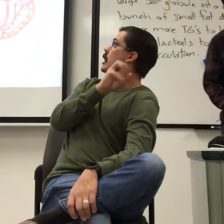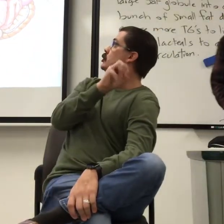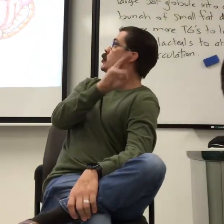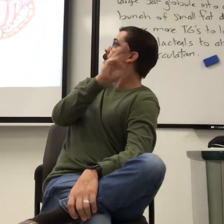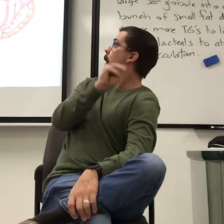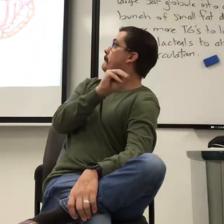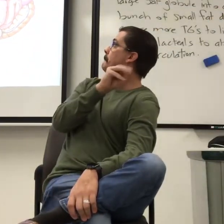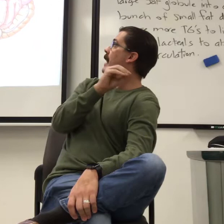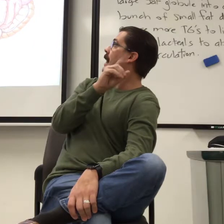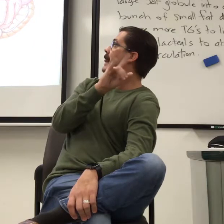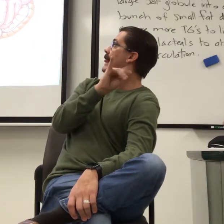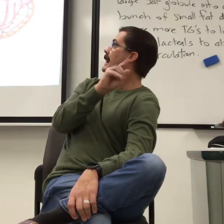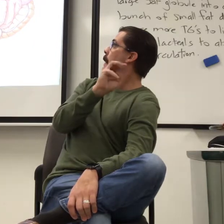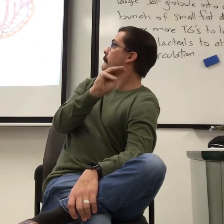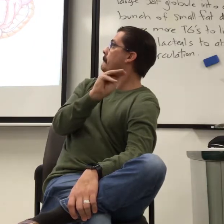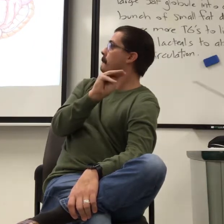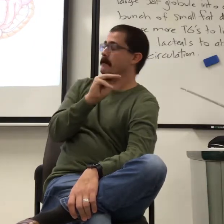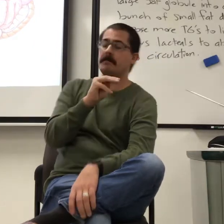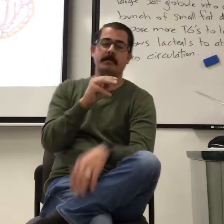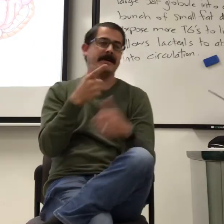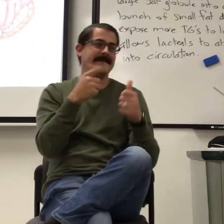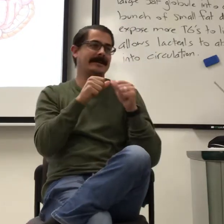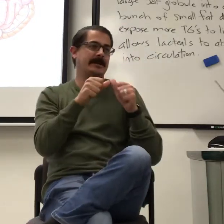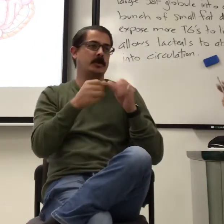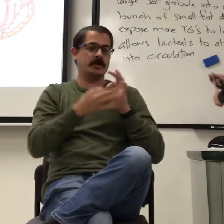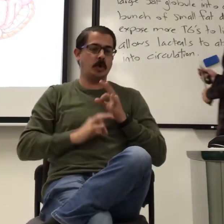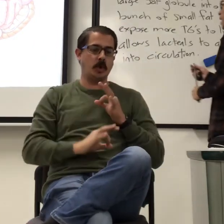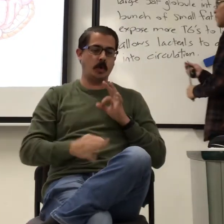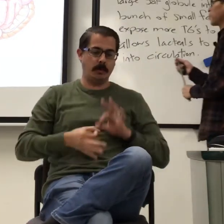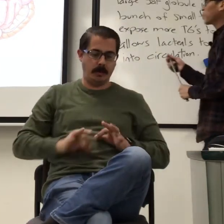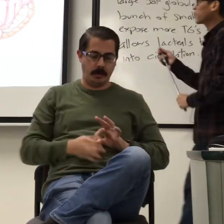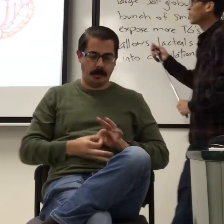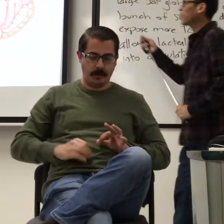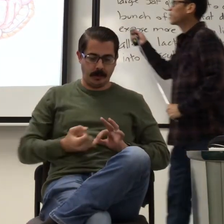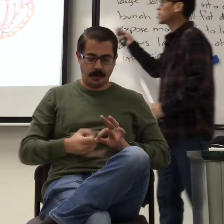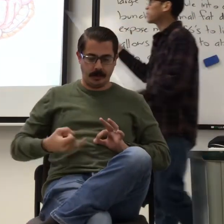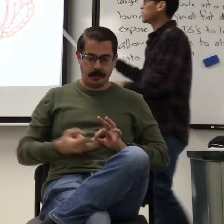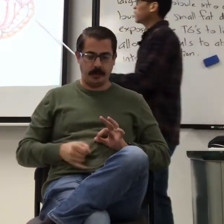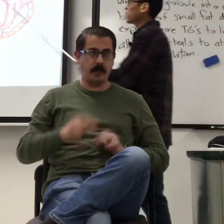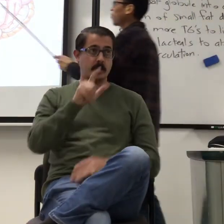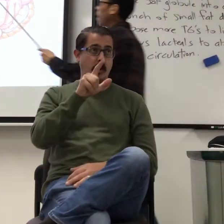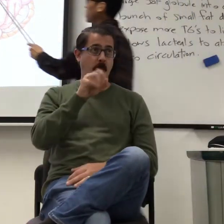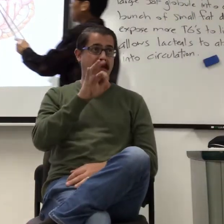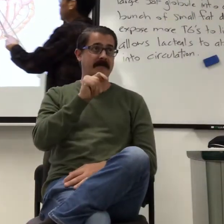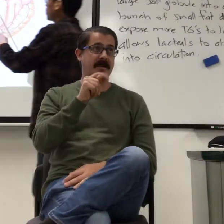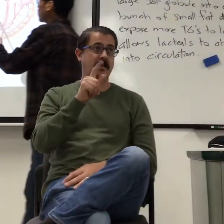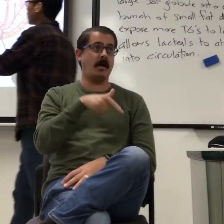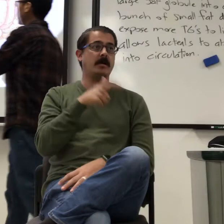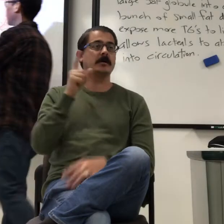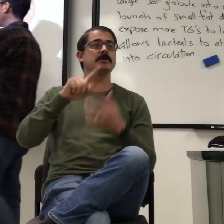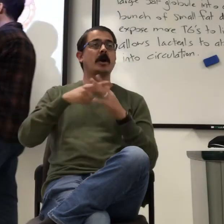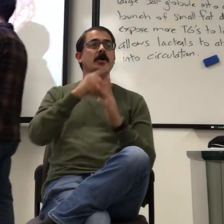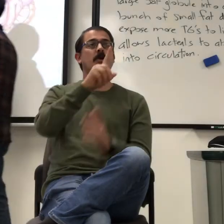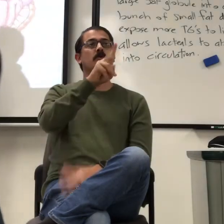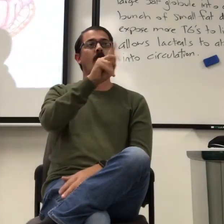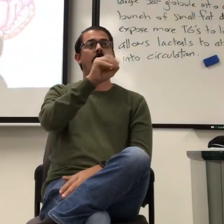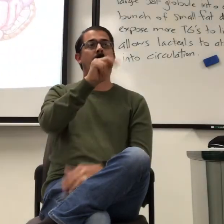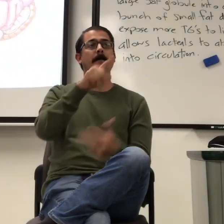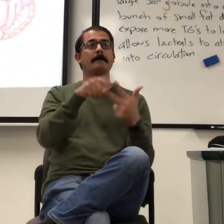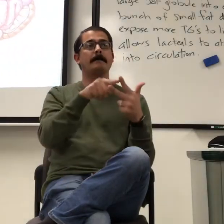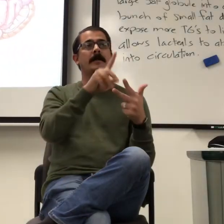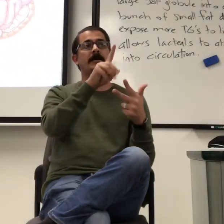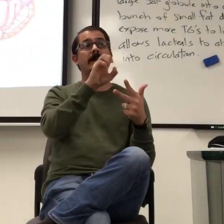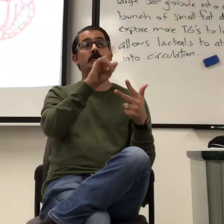just one continuous tube. It's about 21 feet long, about an inch in diameter. It starts here at the duodenum, then it goes